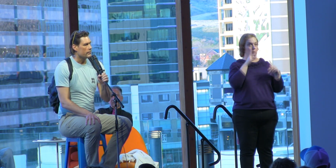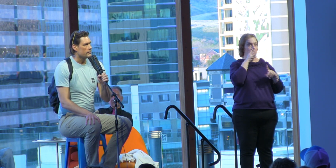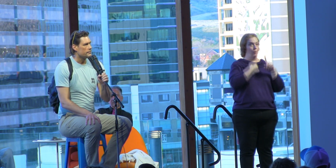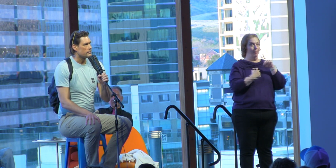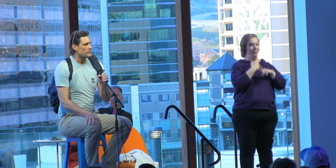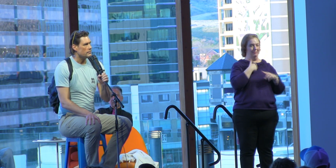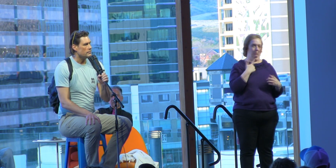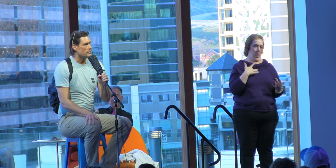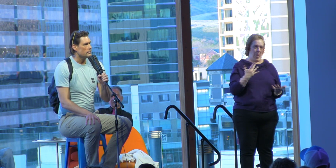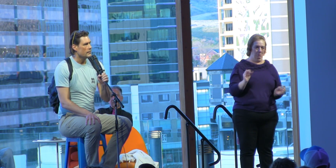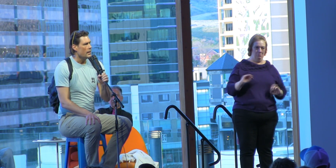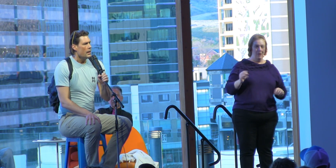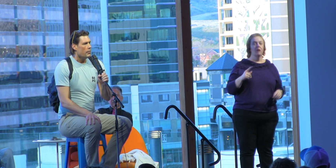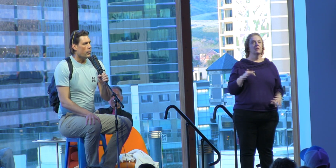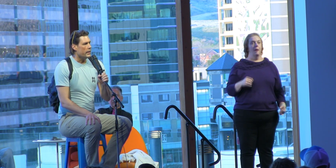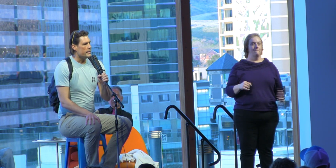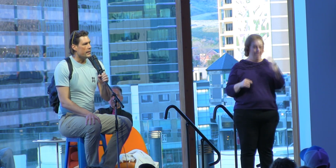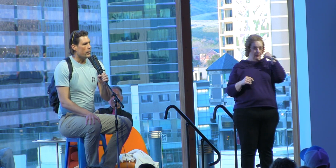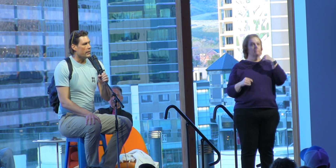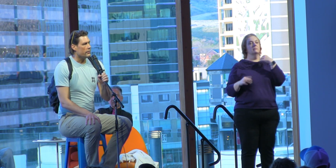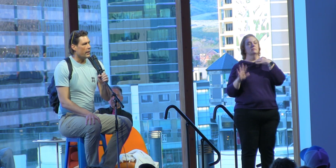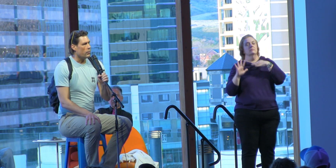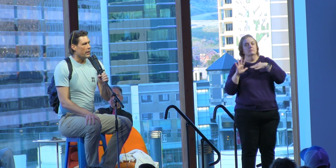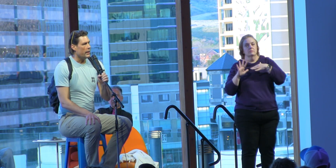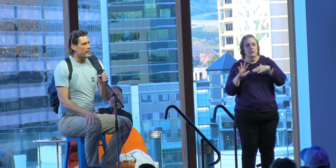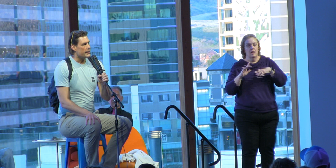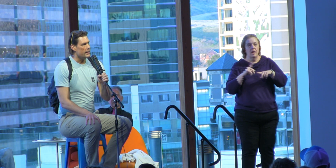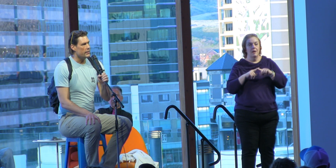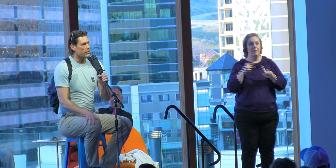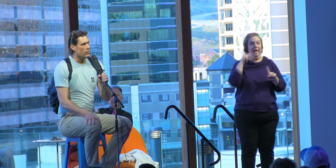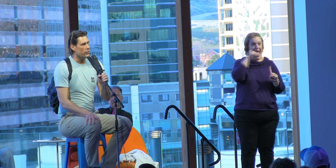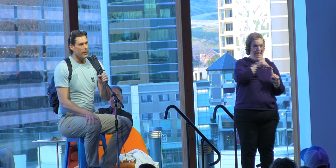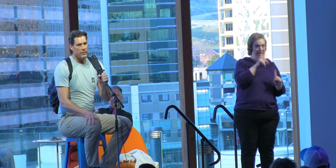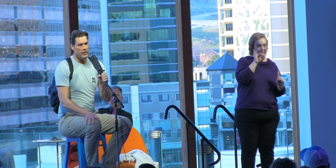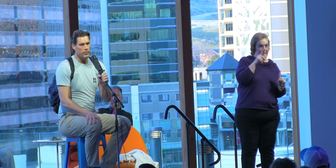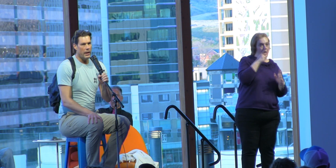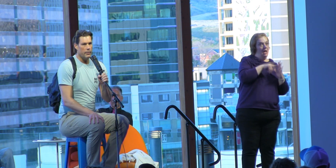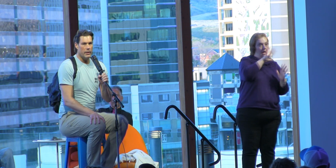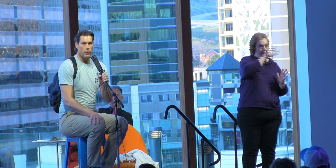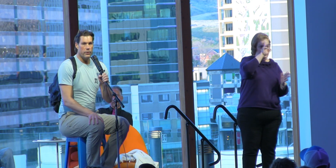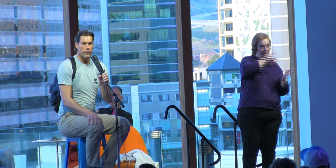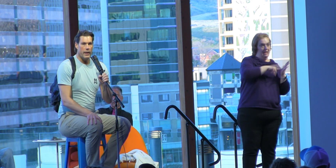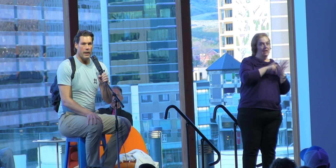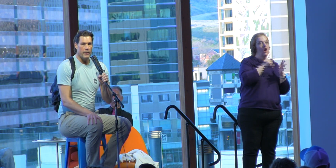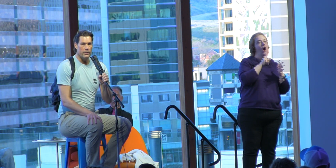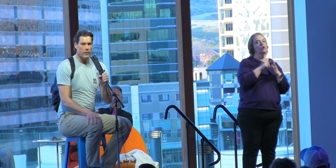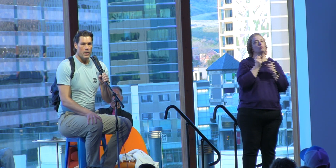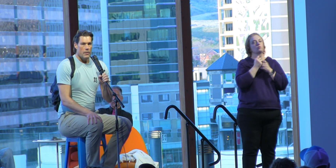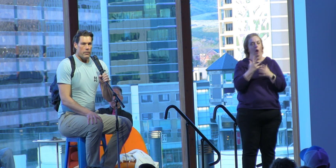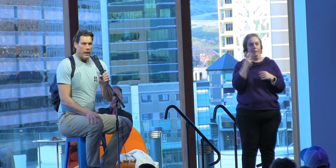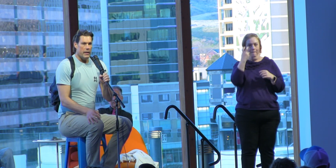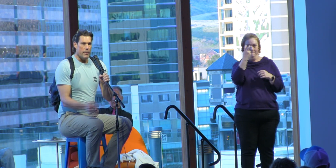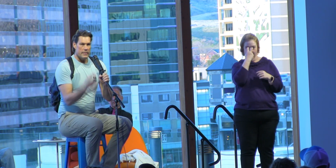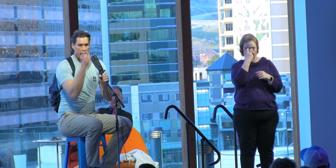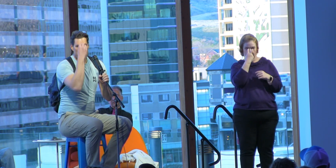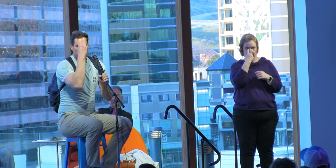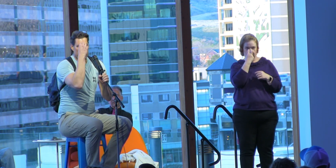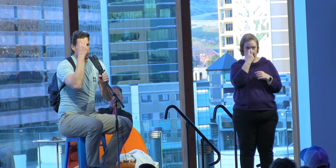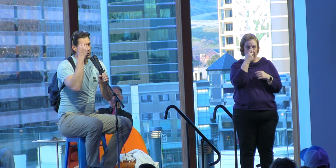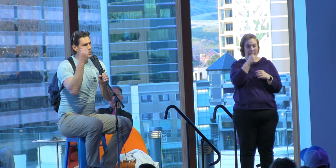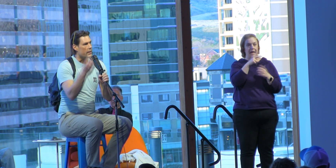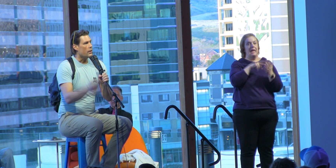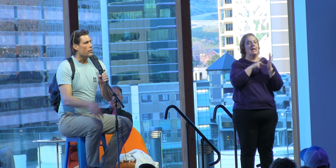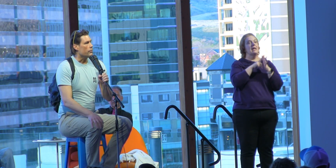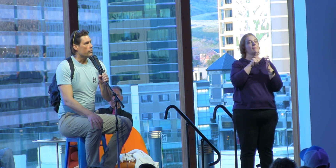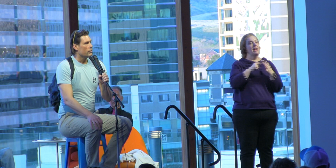safety. But what he did was, and what he intended to do was basically blind me in both of my eyes. And he meant to hit me on